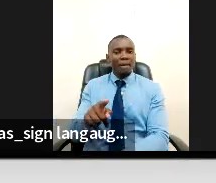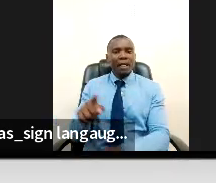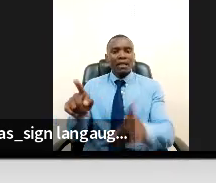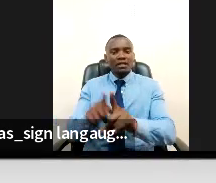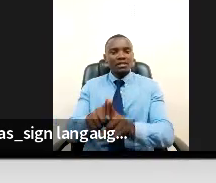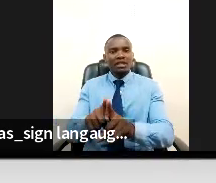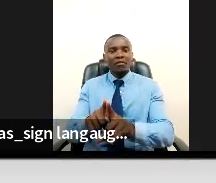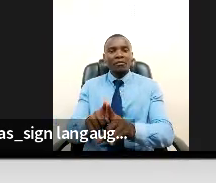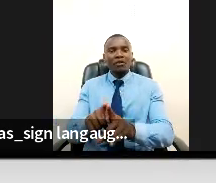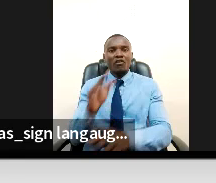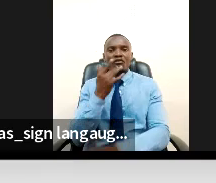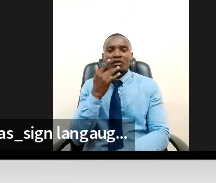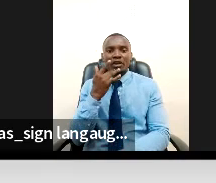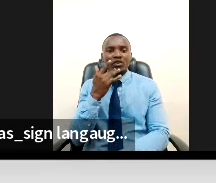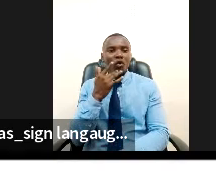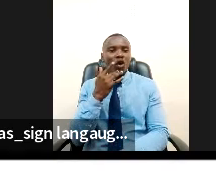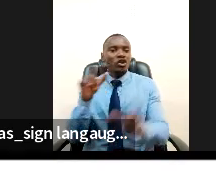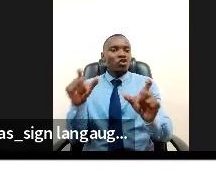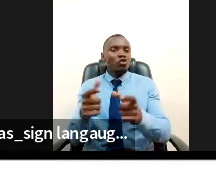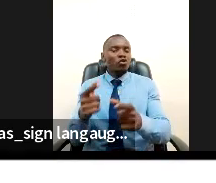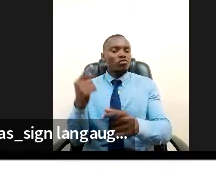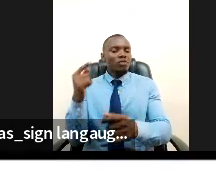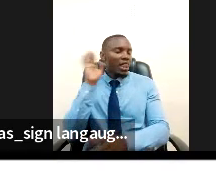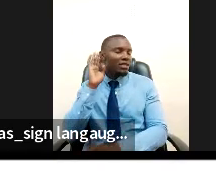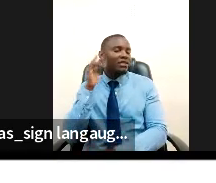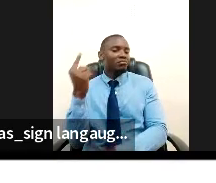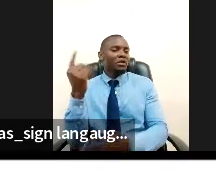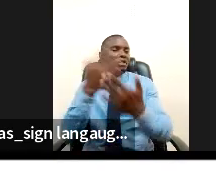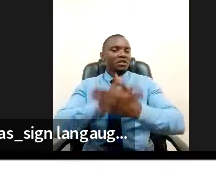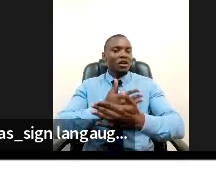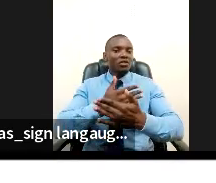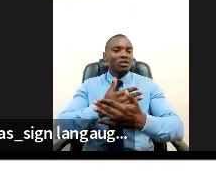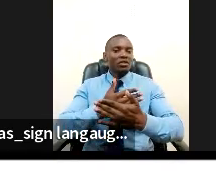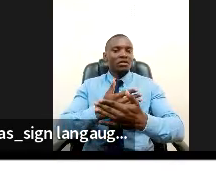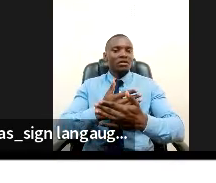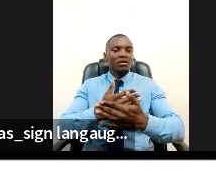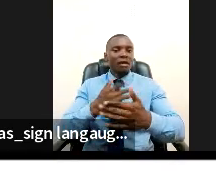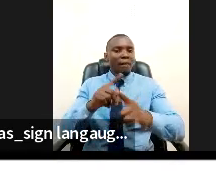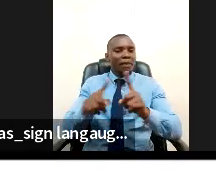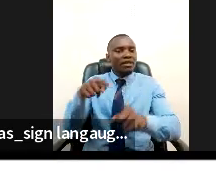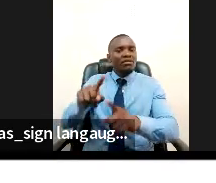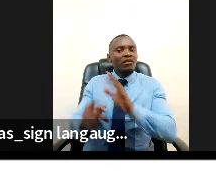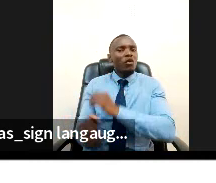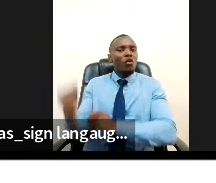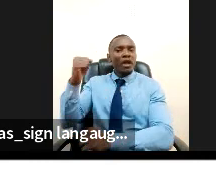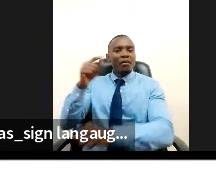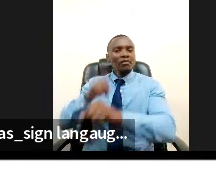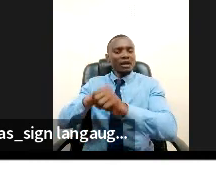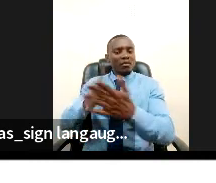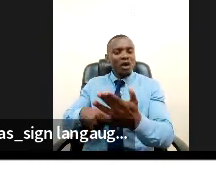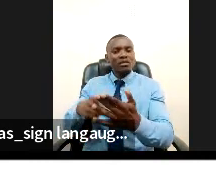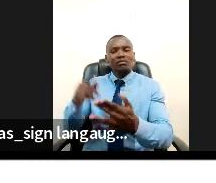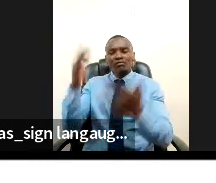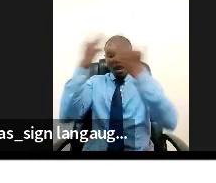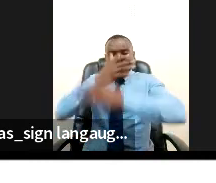his favorite podcast every night to help him fall asleep, but find himself awake usually around midnight,